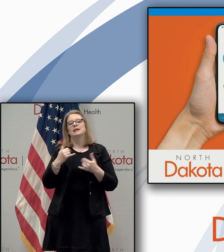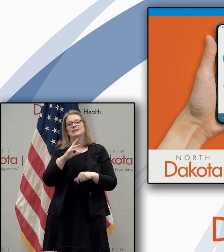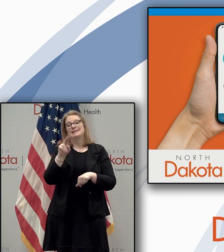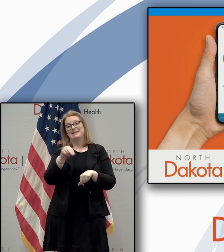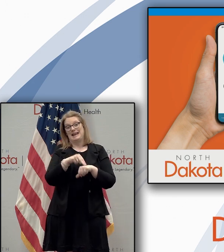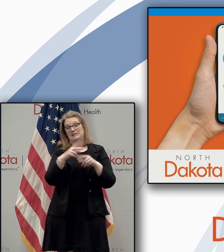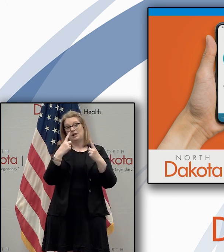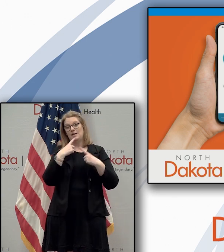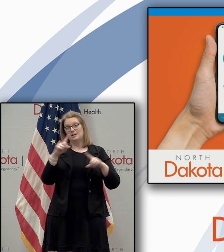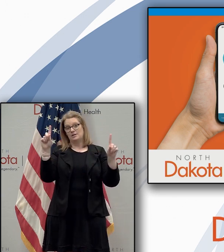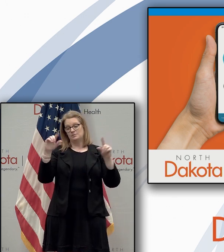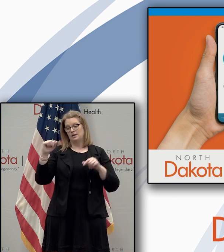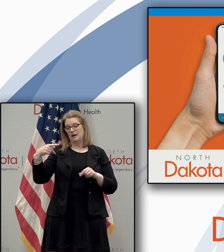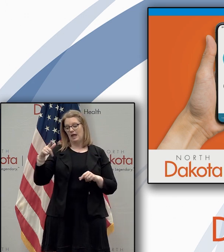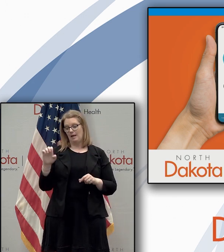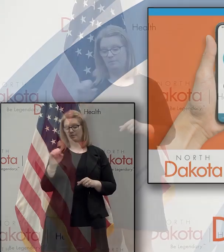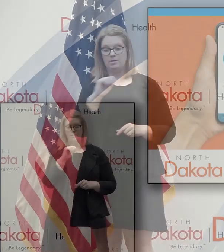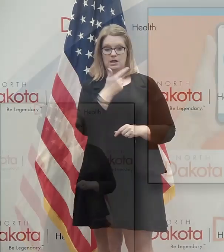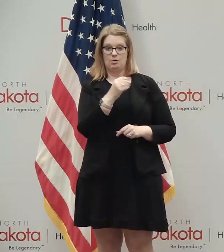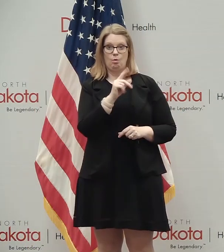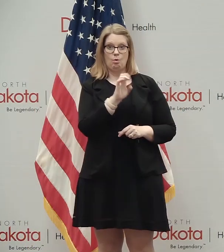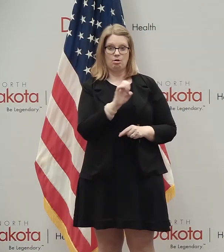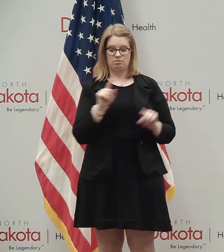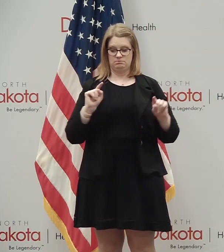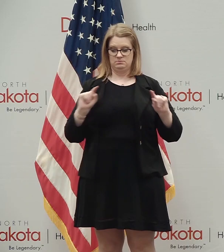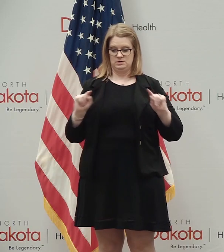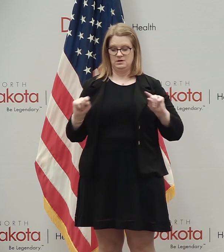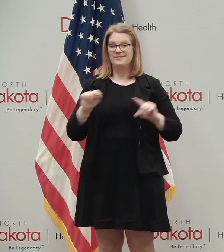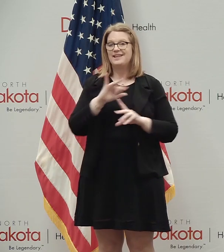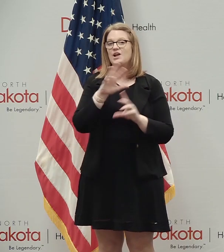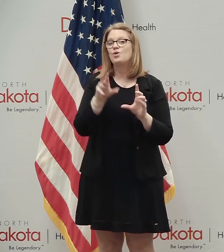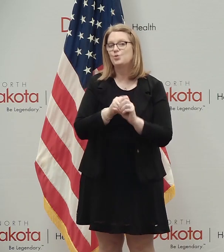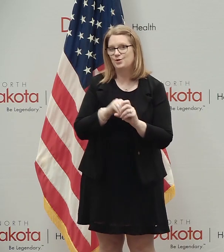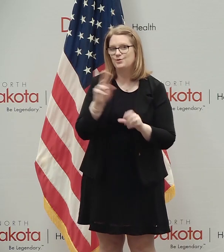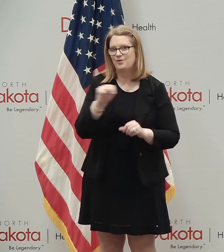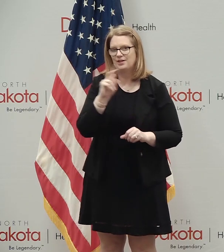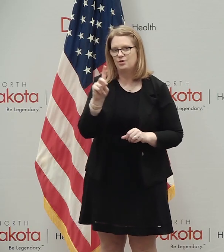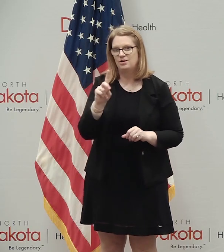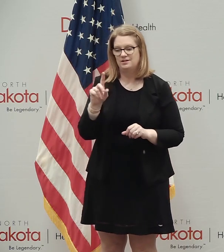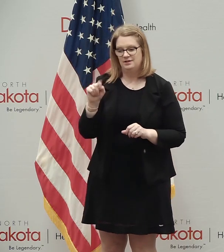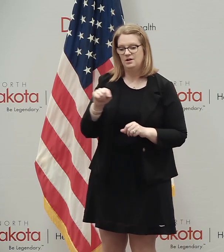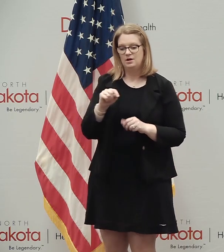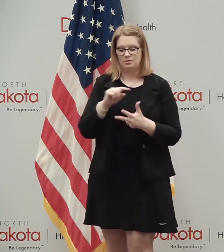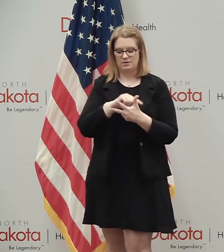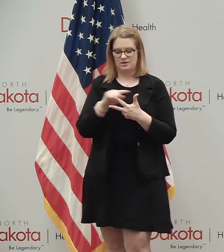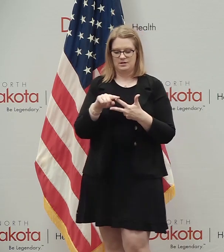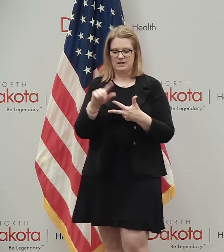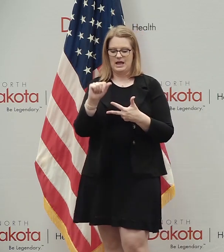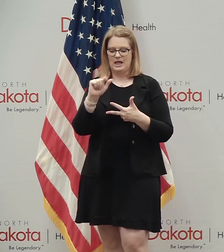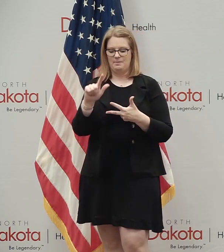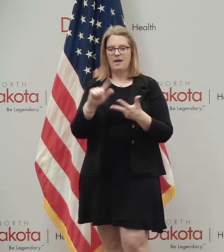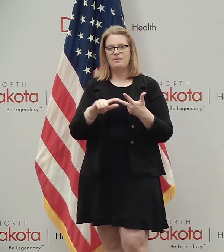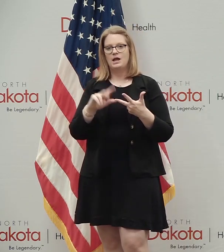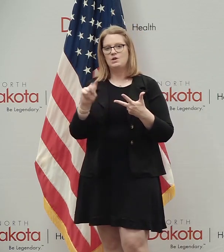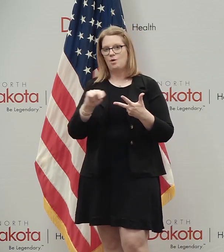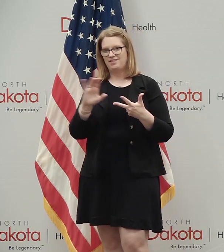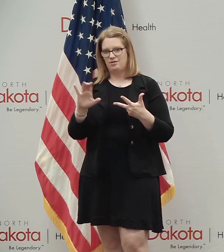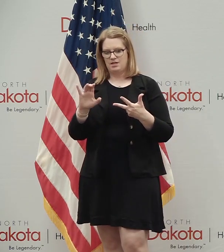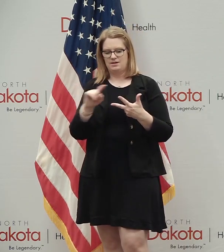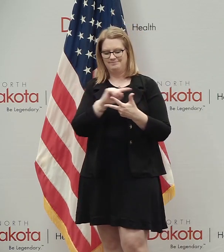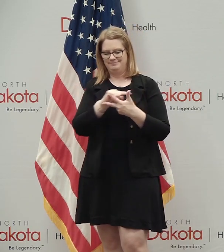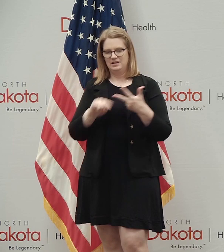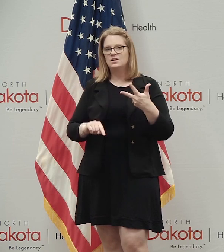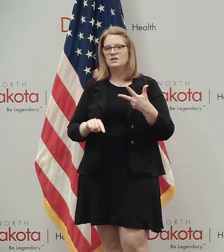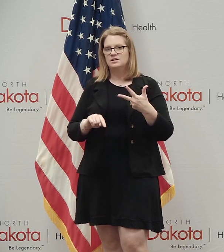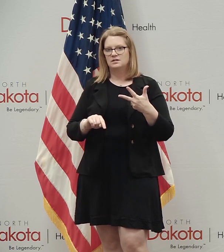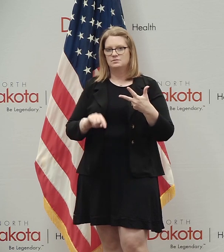national announcement by Apple and Google that included North Dakota as one of 3 states, along with Alabama and North Carolina, that will be among the first